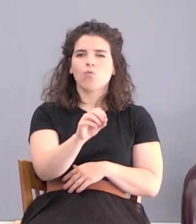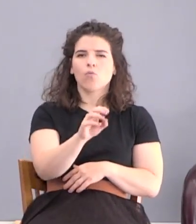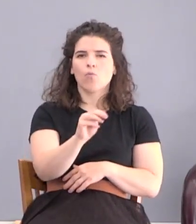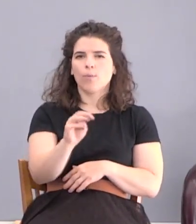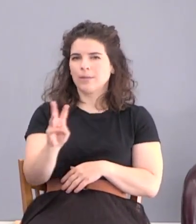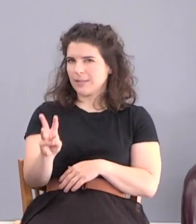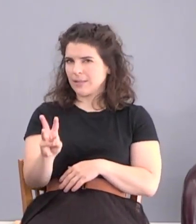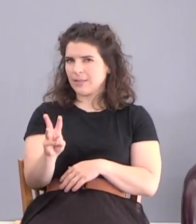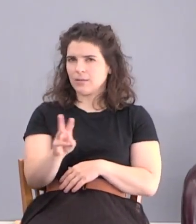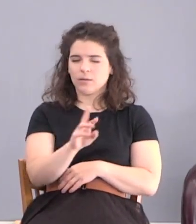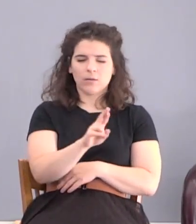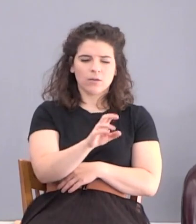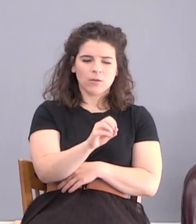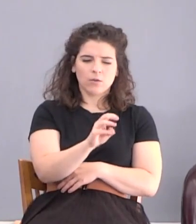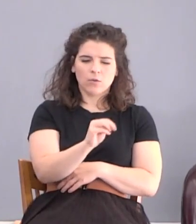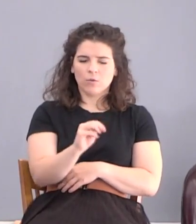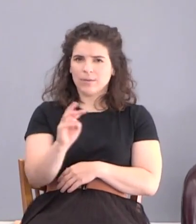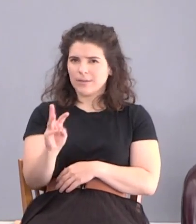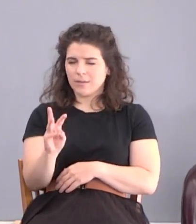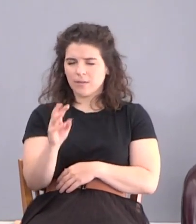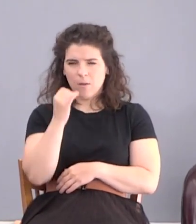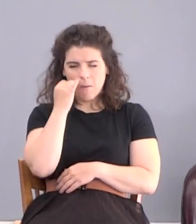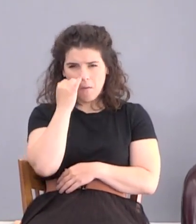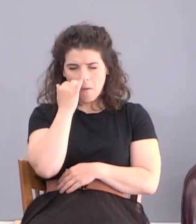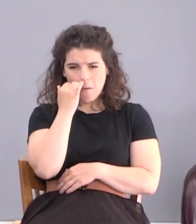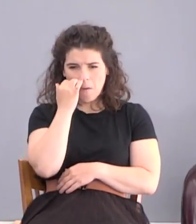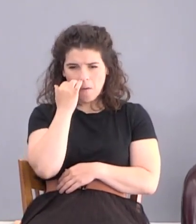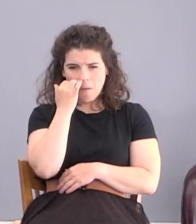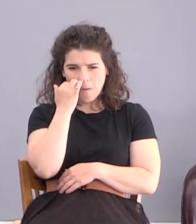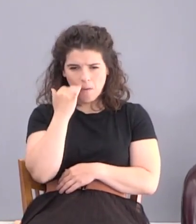In Romans chapter 6,